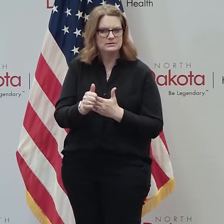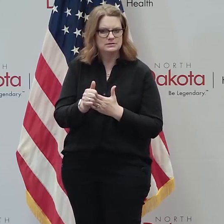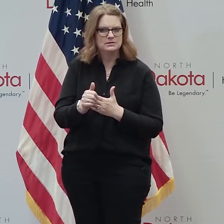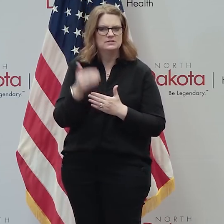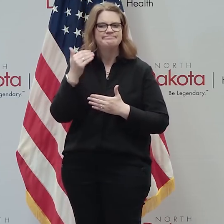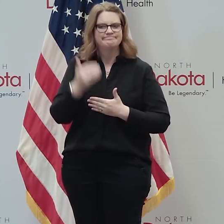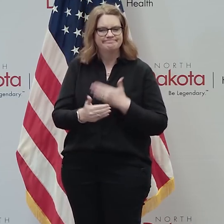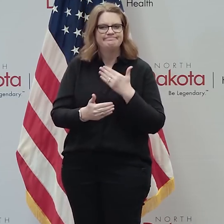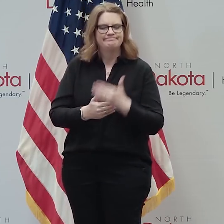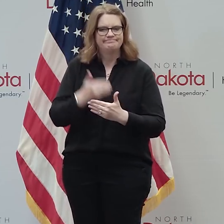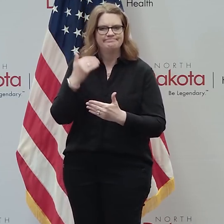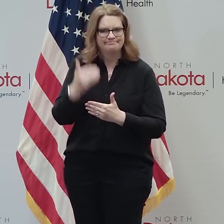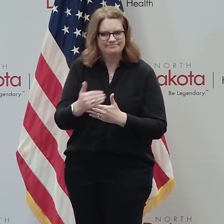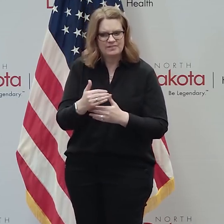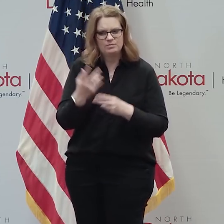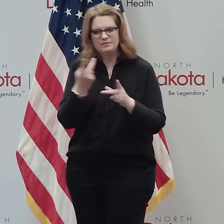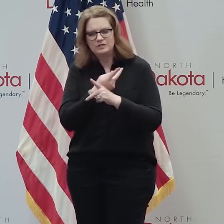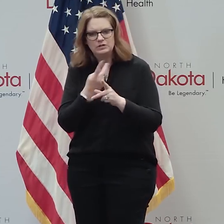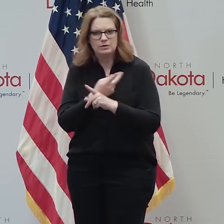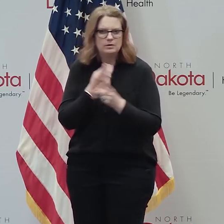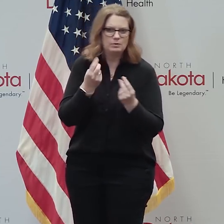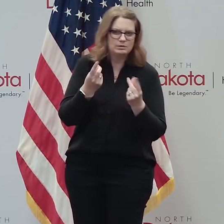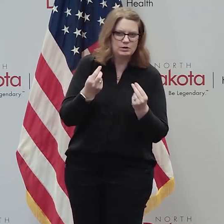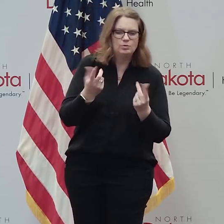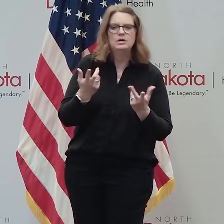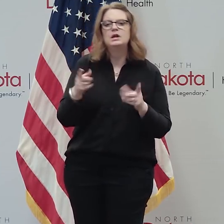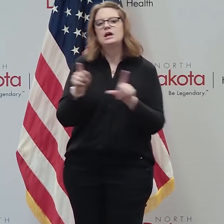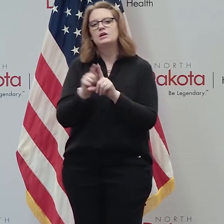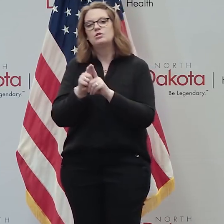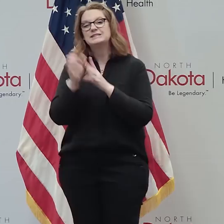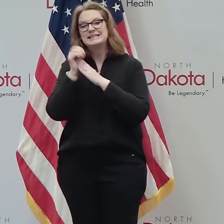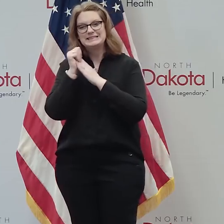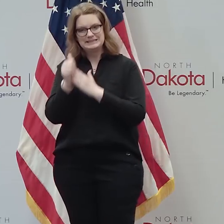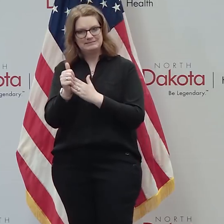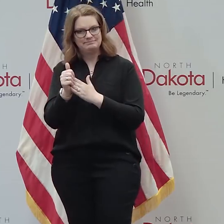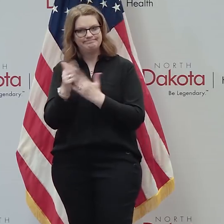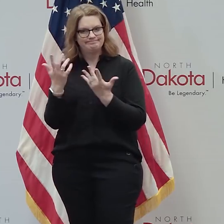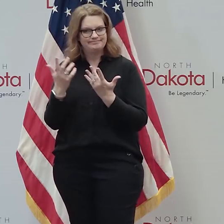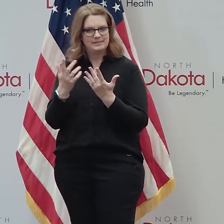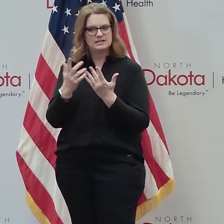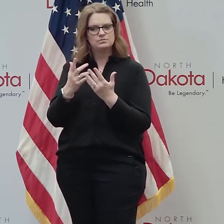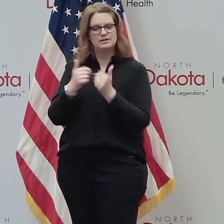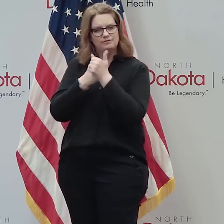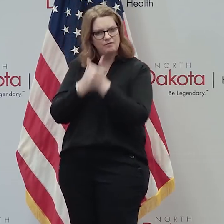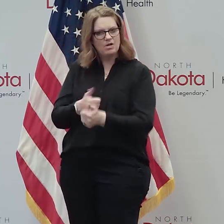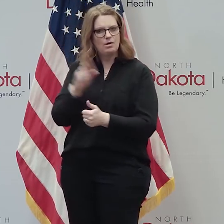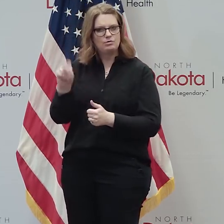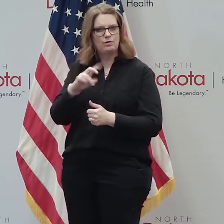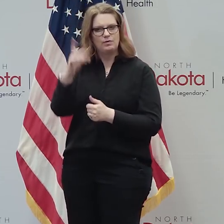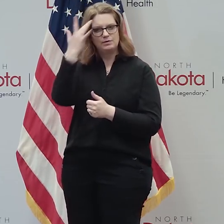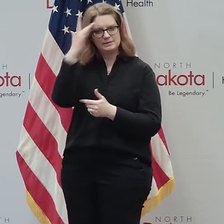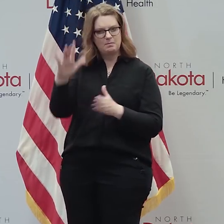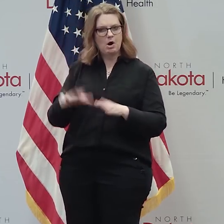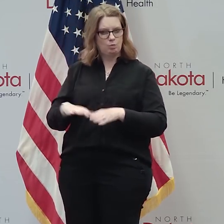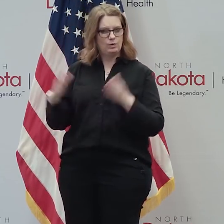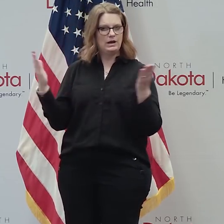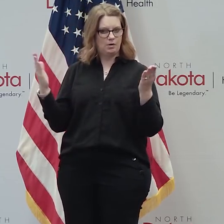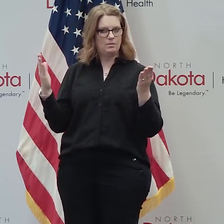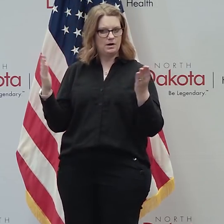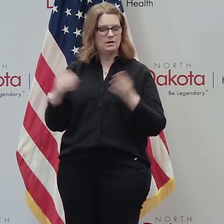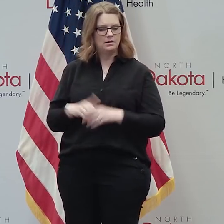entire storm, and it continues to guide us as we do our North Dakota Smart Restart